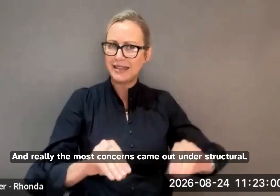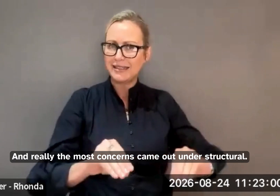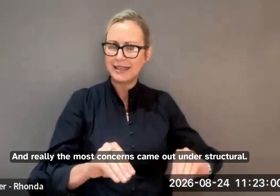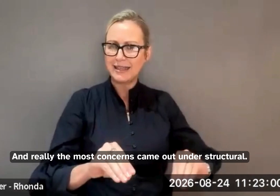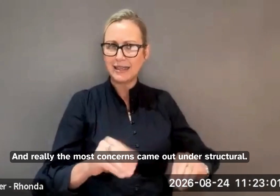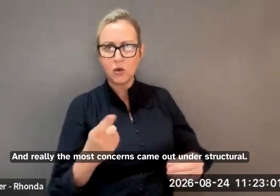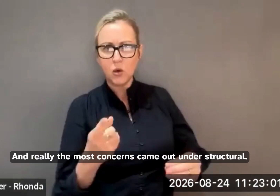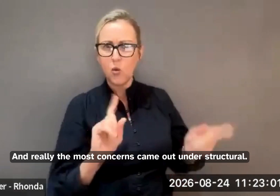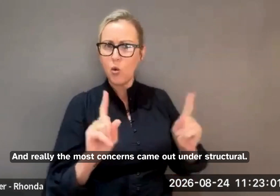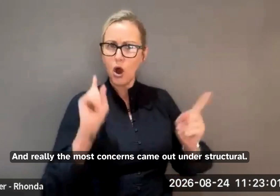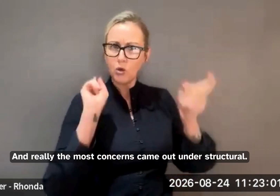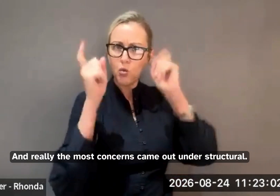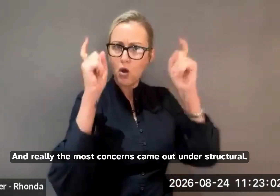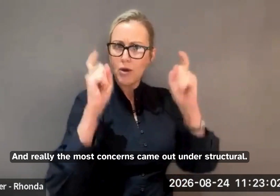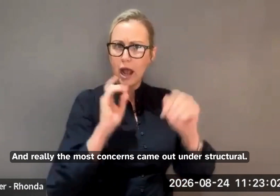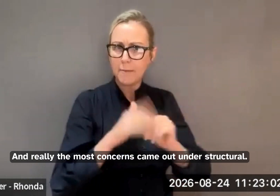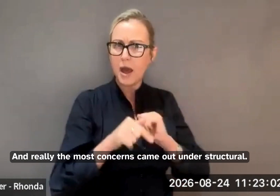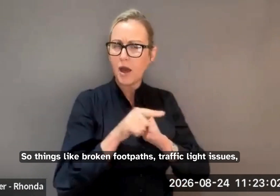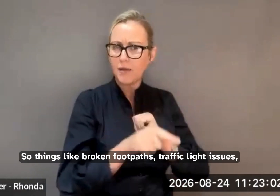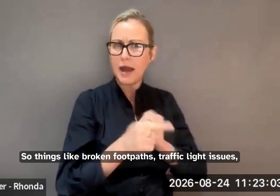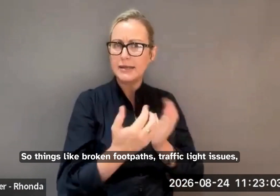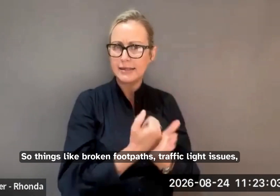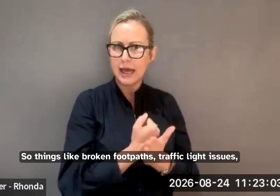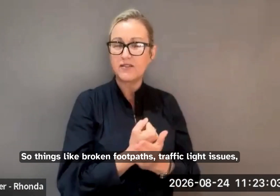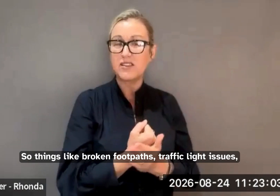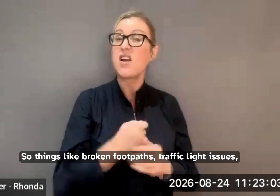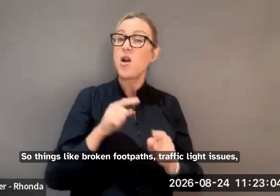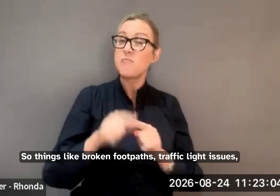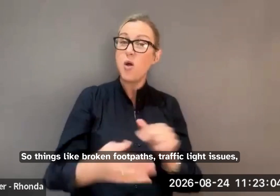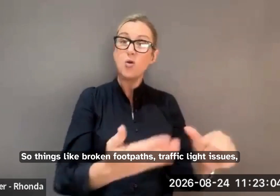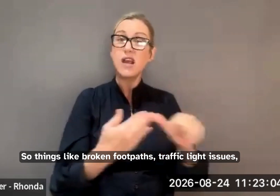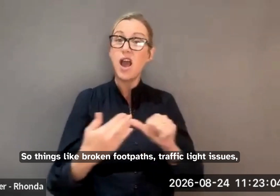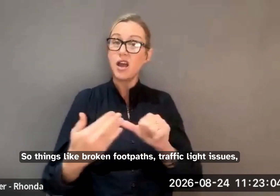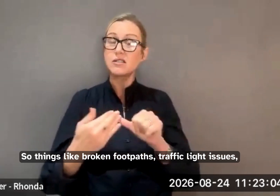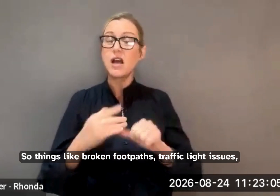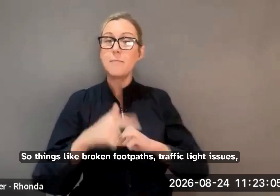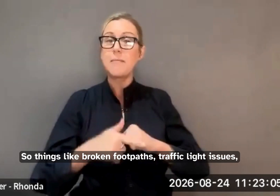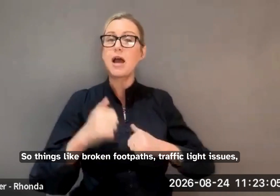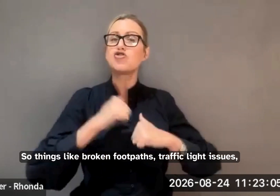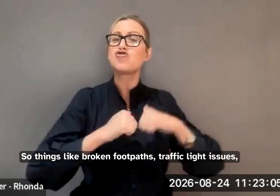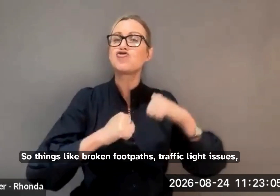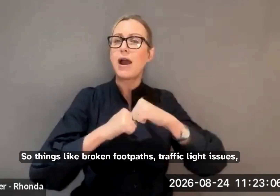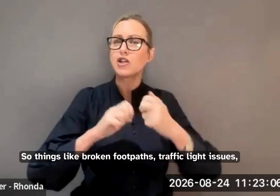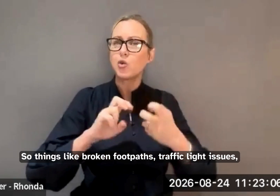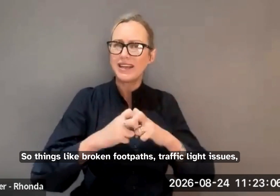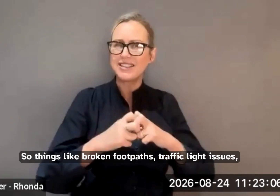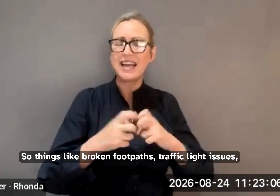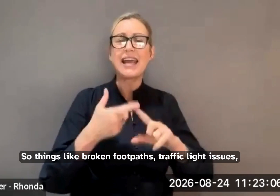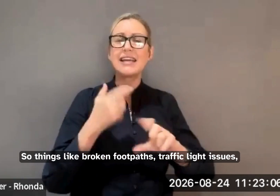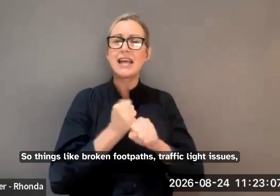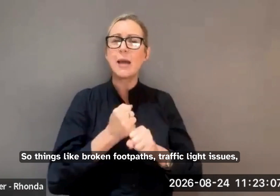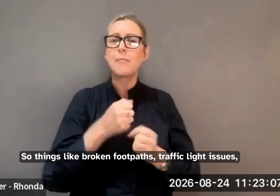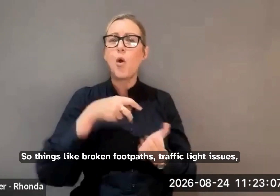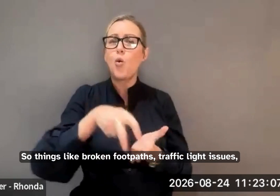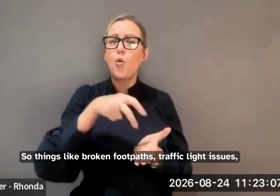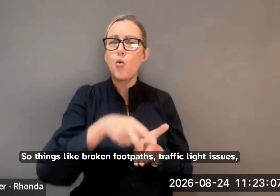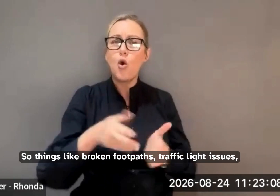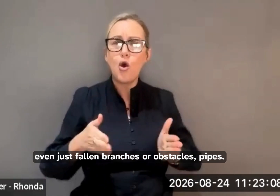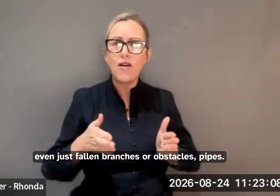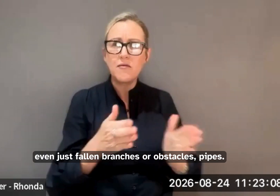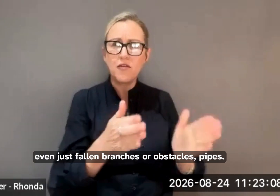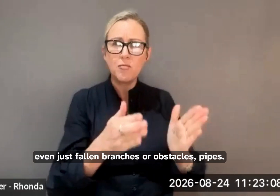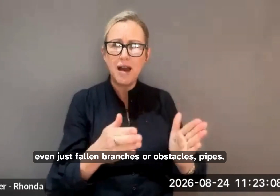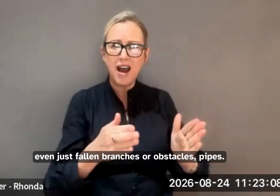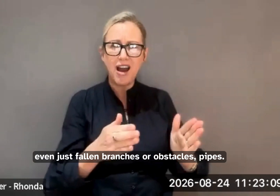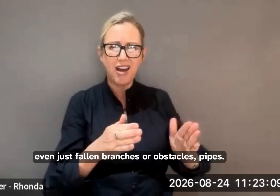the most concerns came out under structural issues. So things like broken footpaths, traffic light